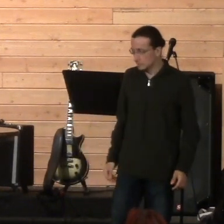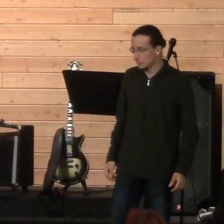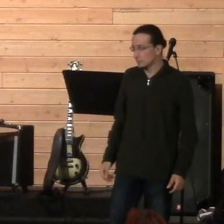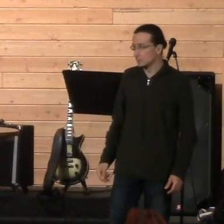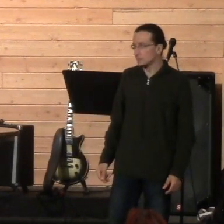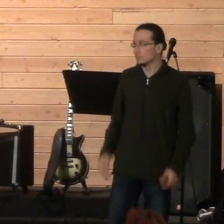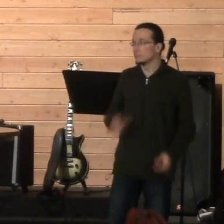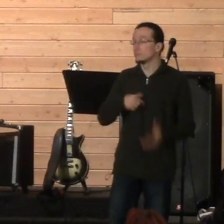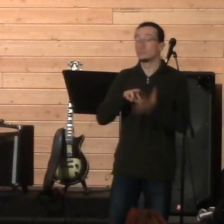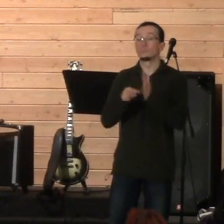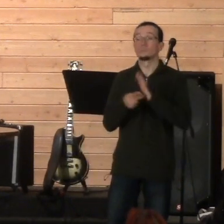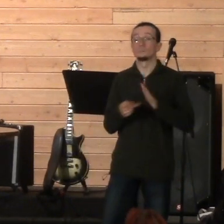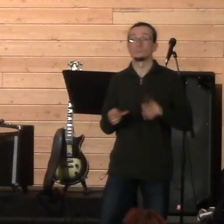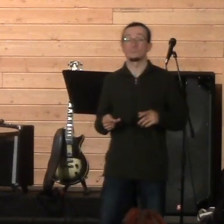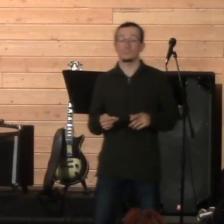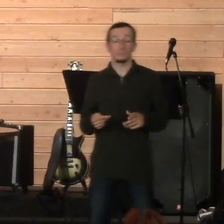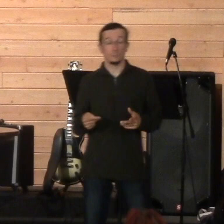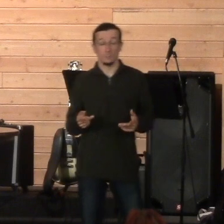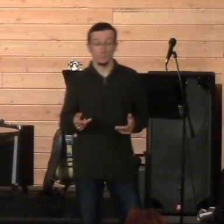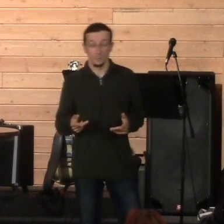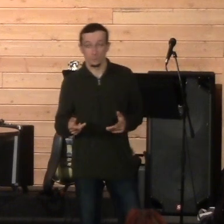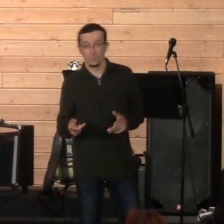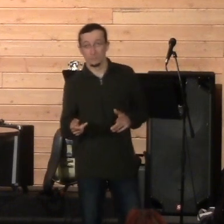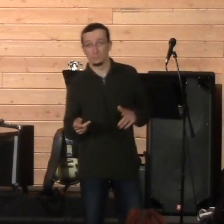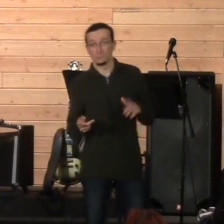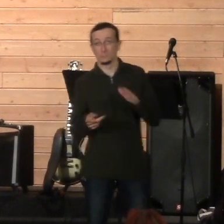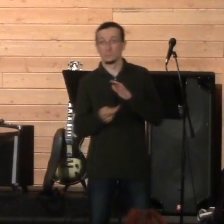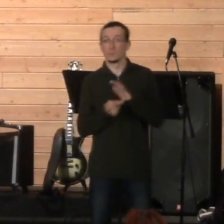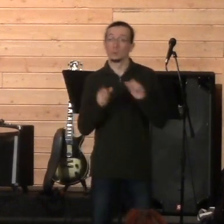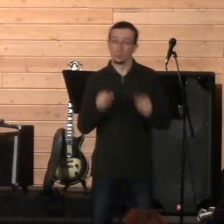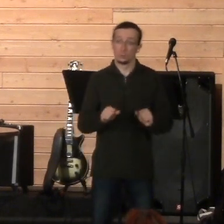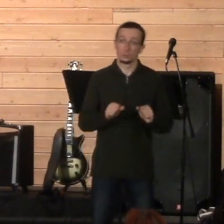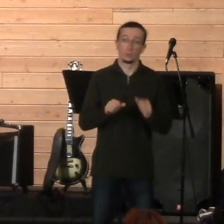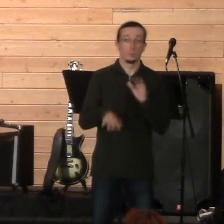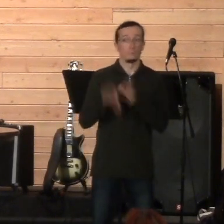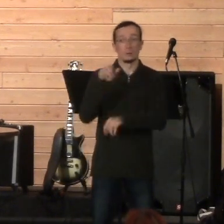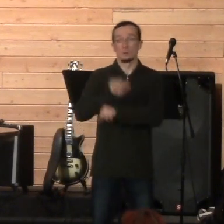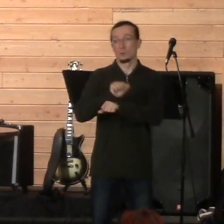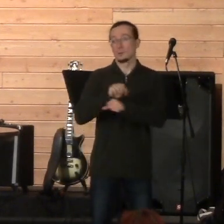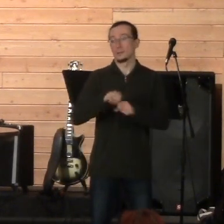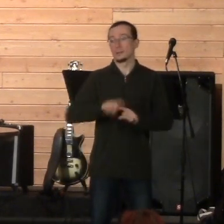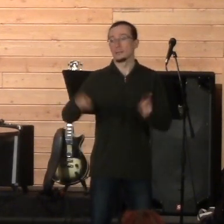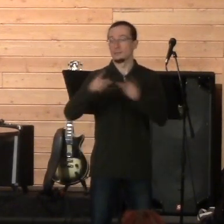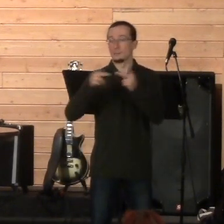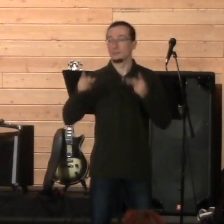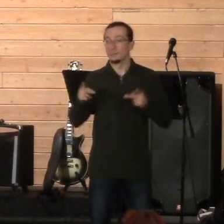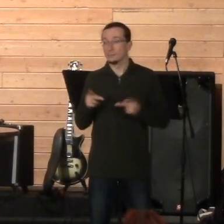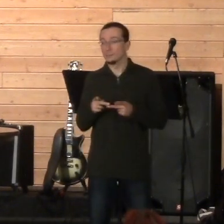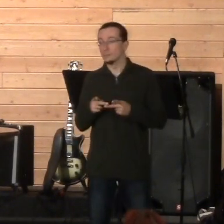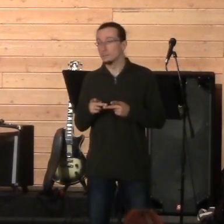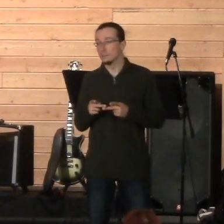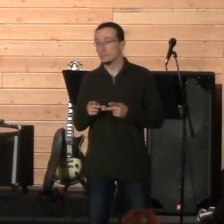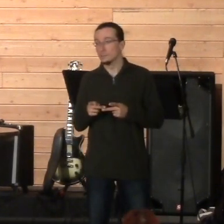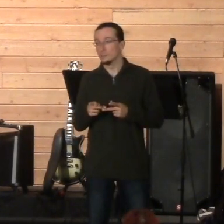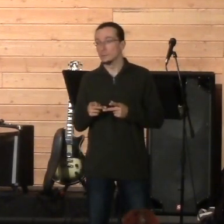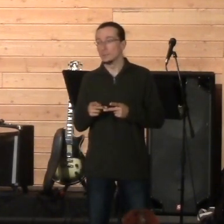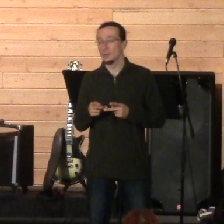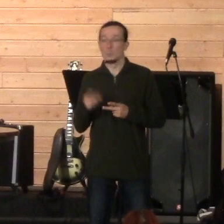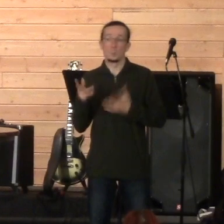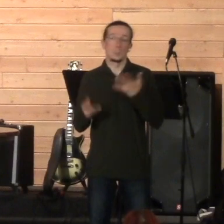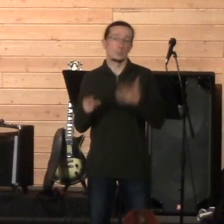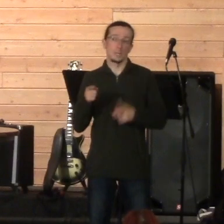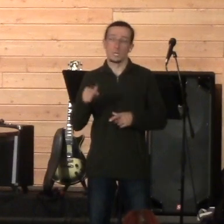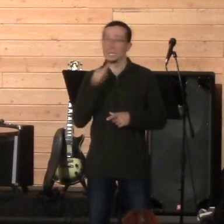I mean, he could have done work at other places where he maybe did not get beaten